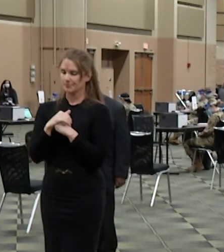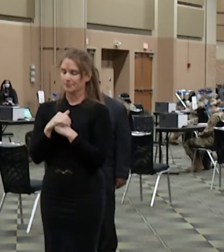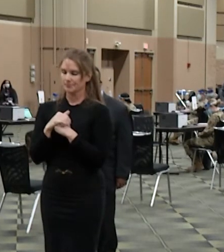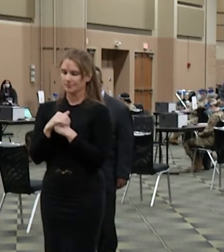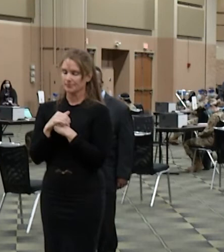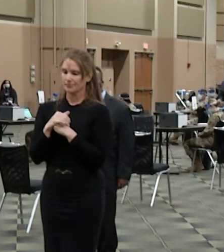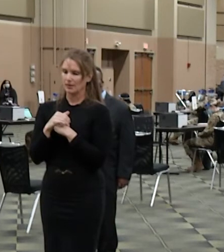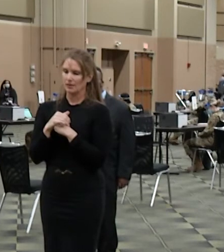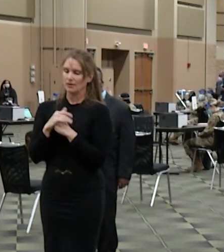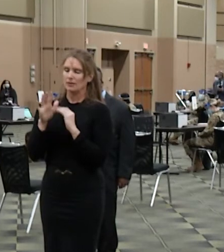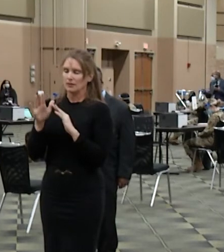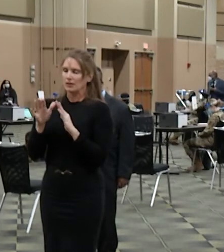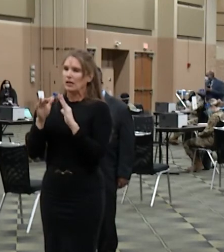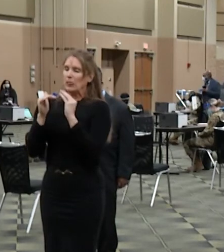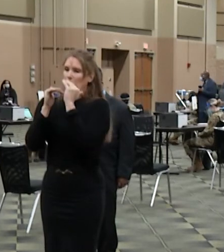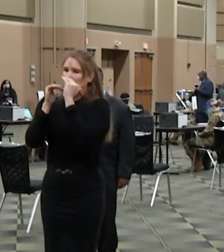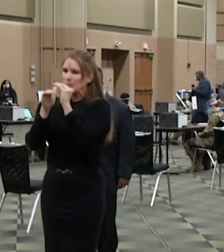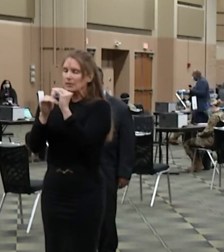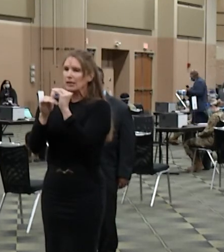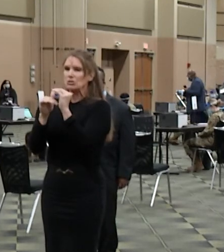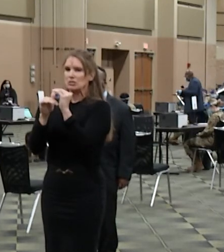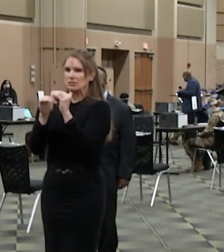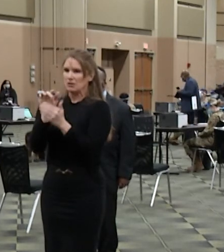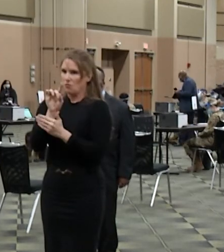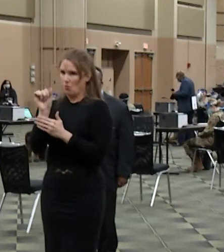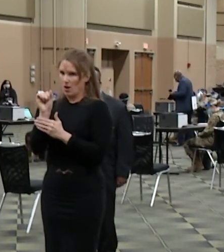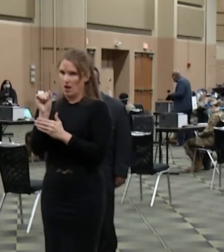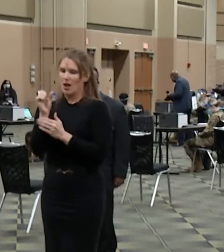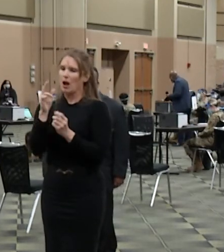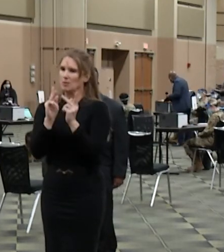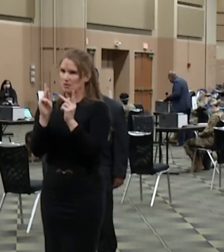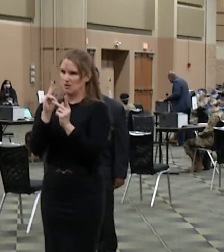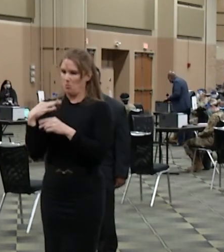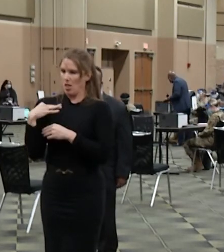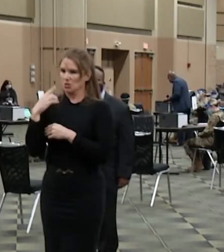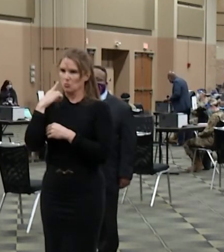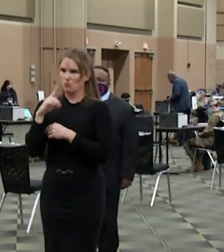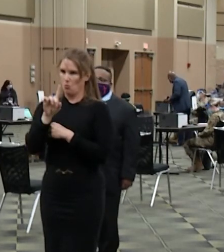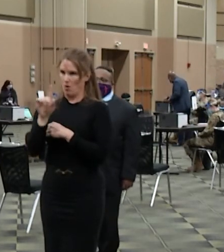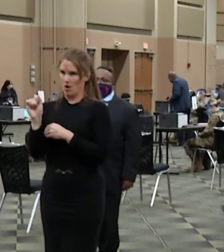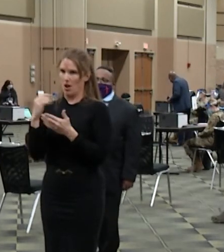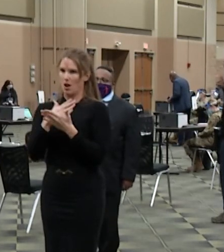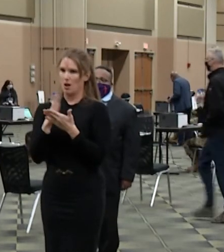of the limitations of 1A, the numbers of people in 1A,